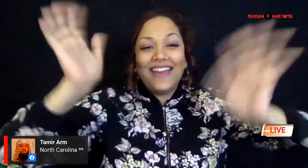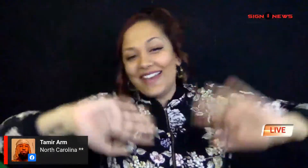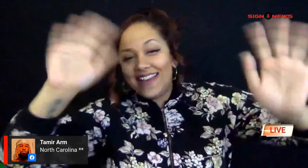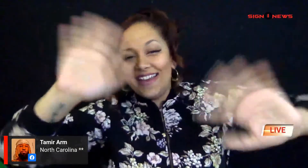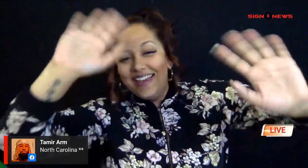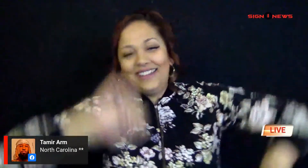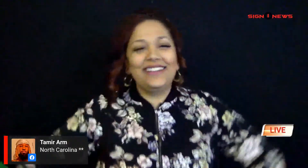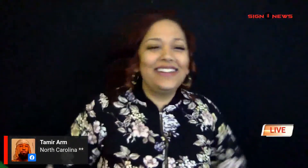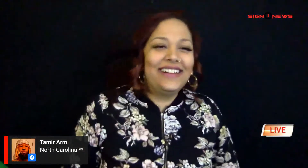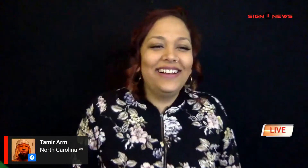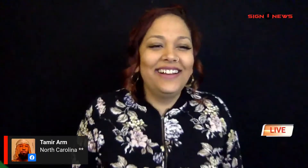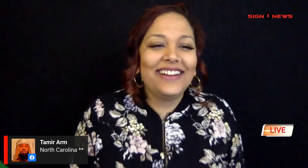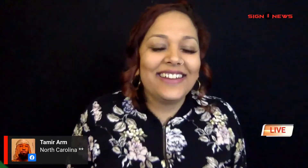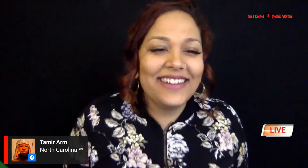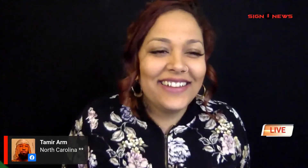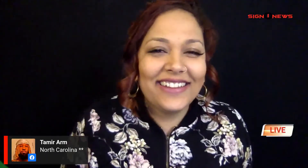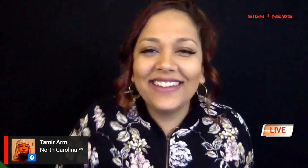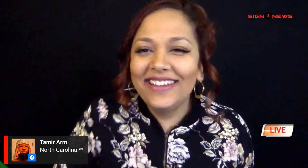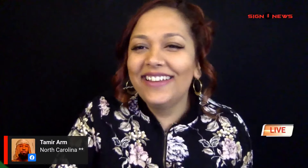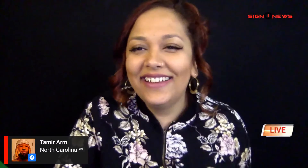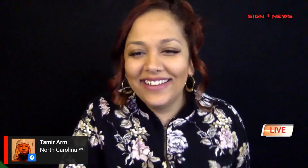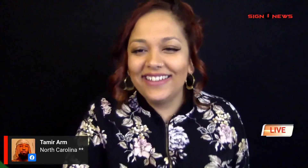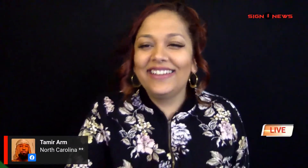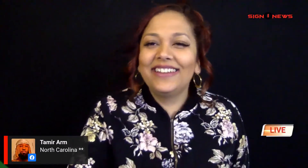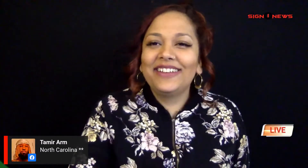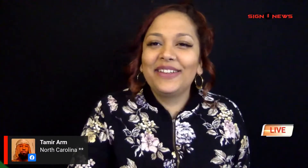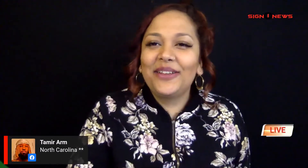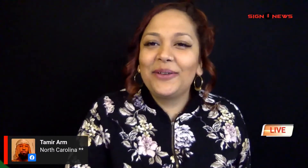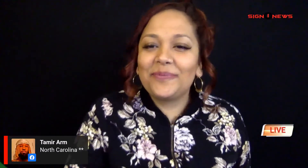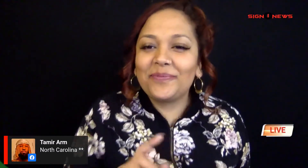North Carolina. Hey, North Carolina.